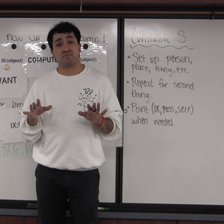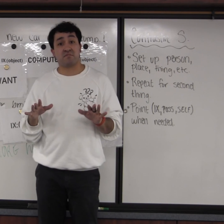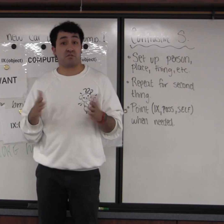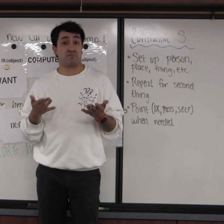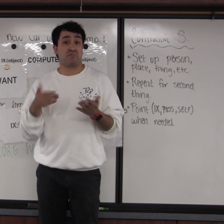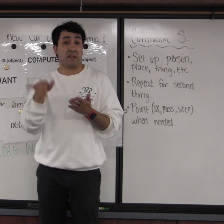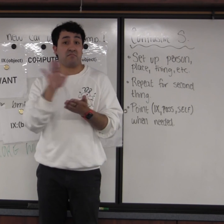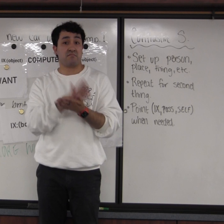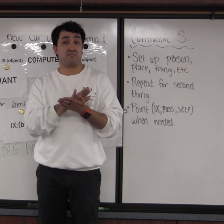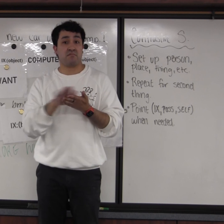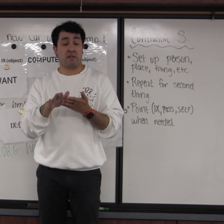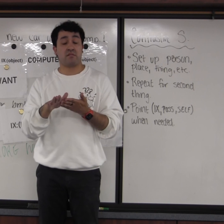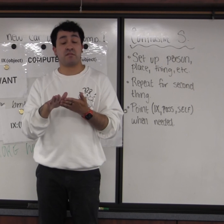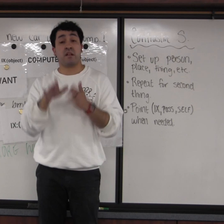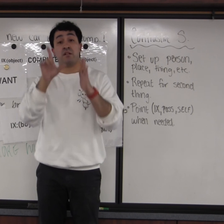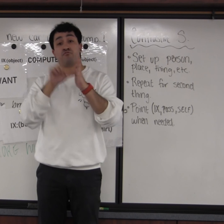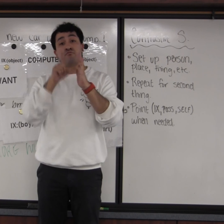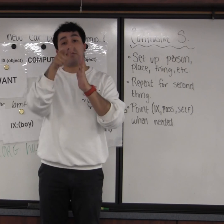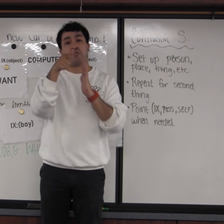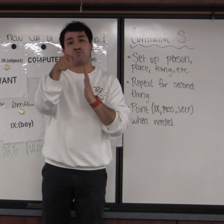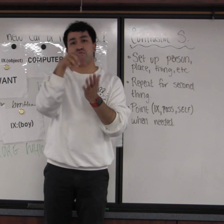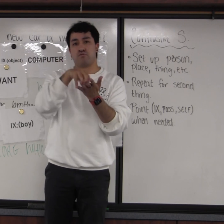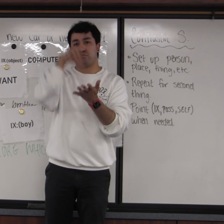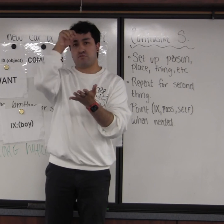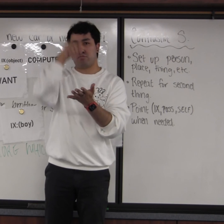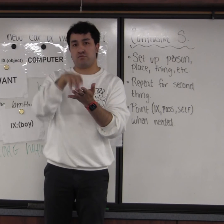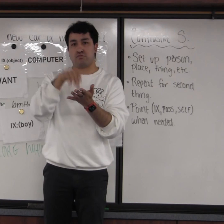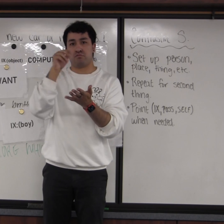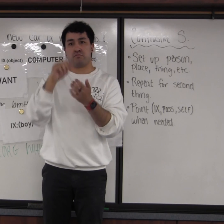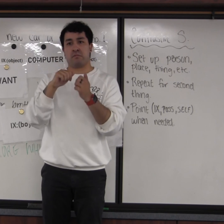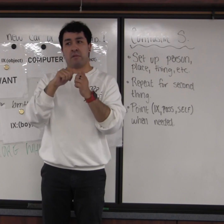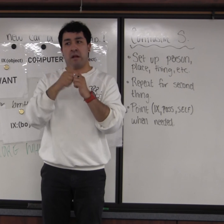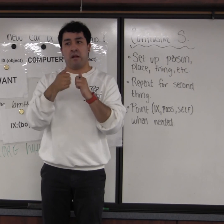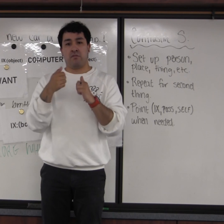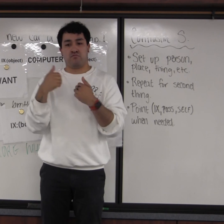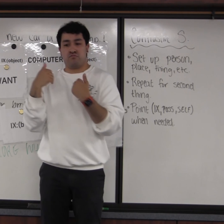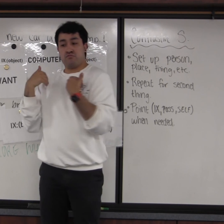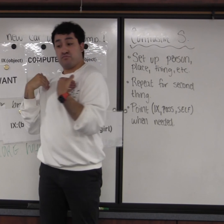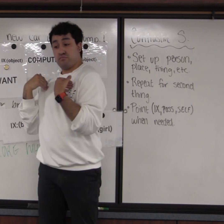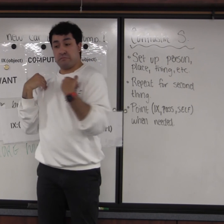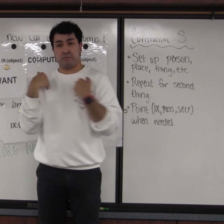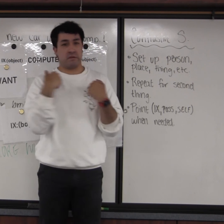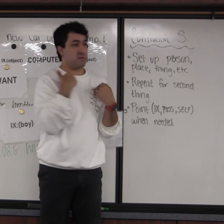shifting, remembering to point. But anyway, later we'll learn more about role